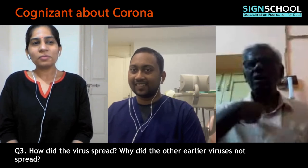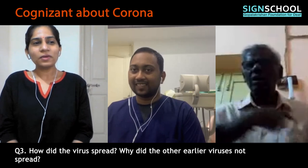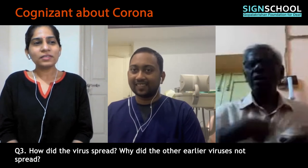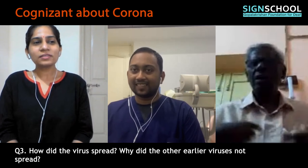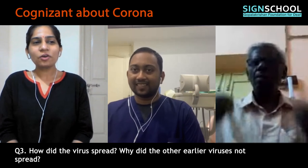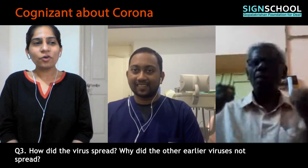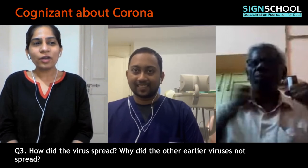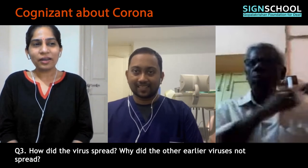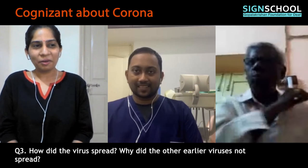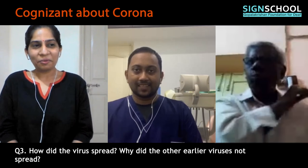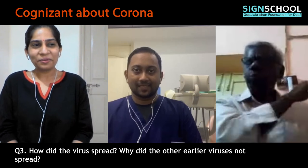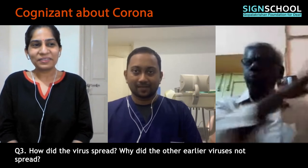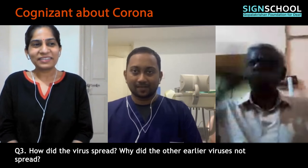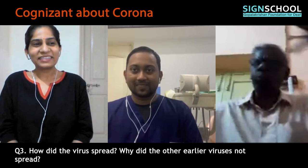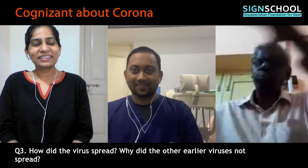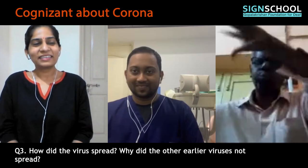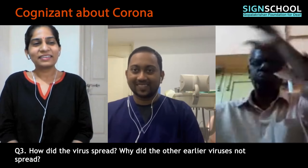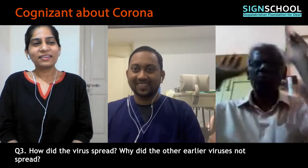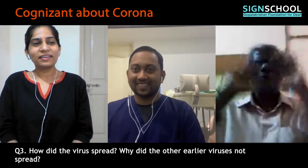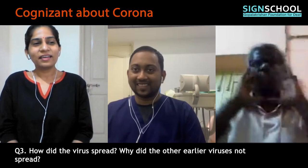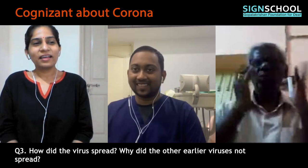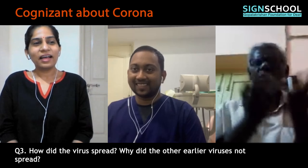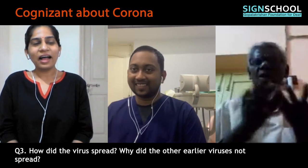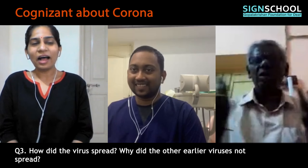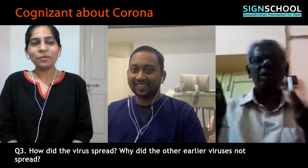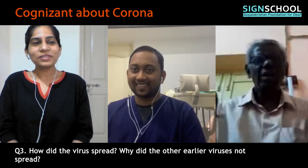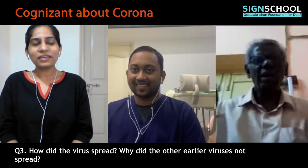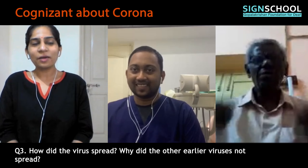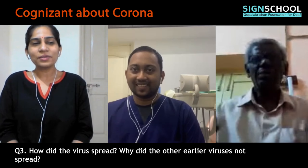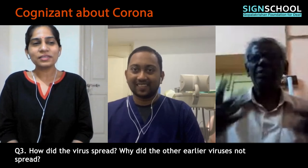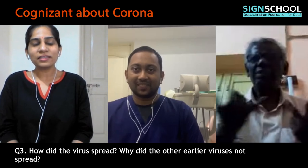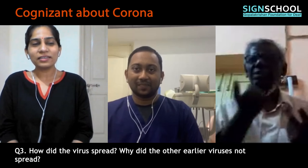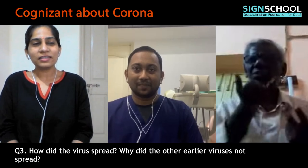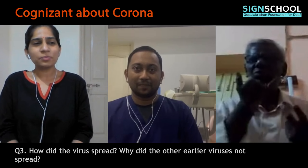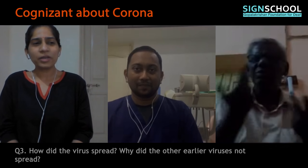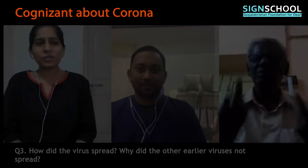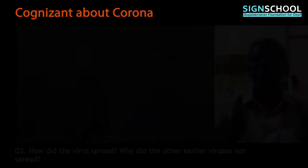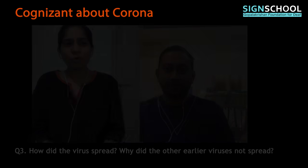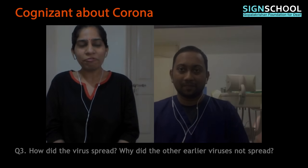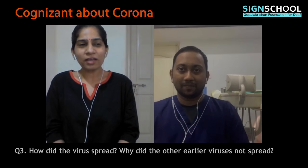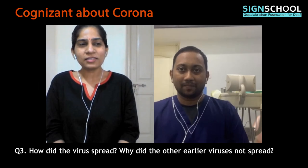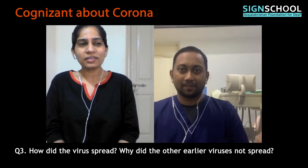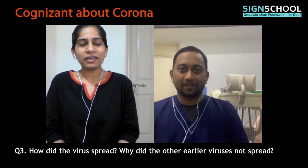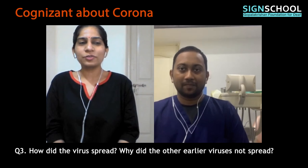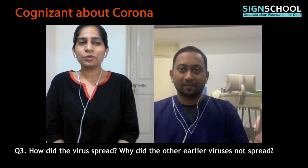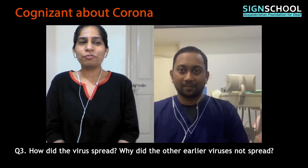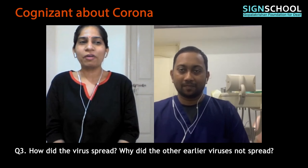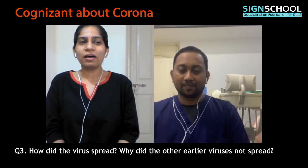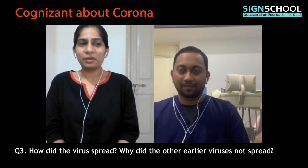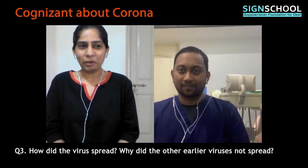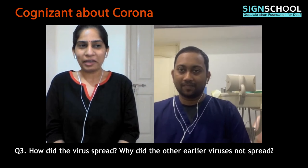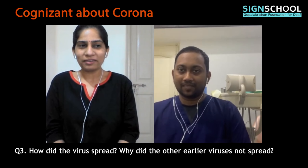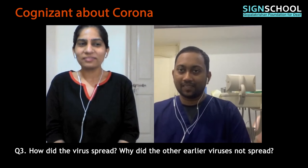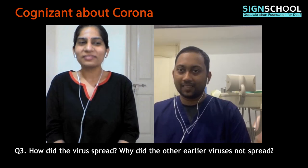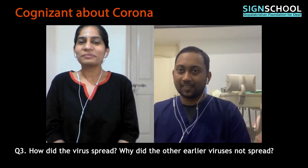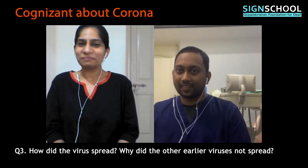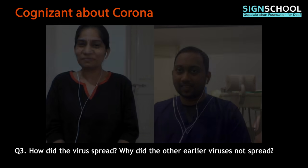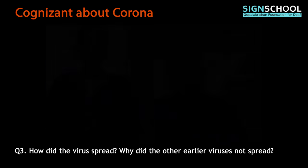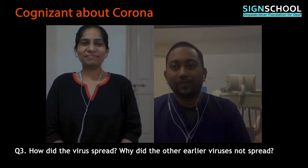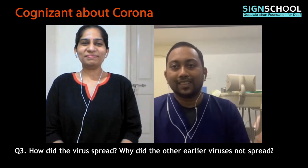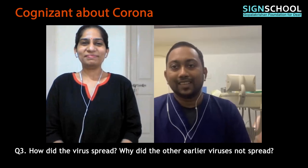But what about this corona now? Yes. How is it that it is spread so fast and so far and